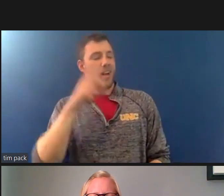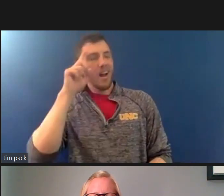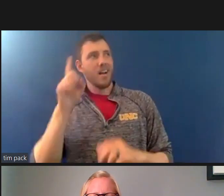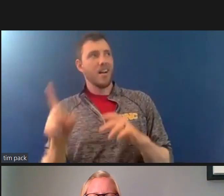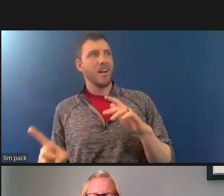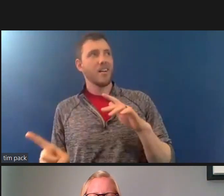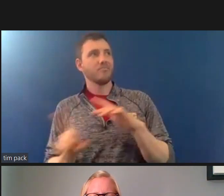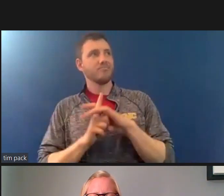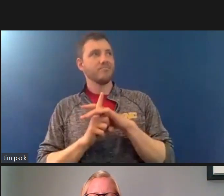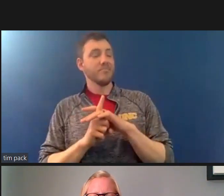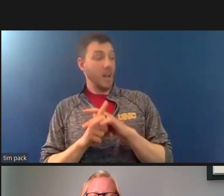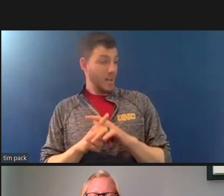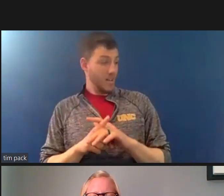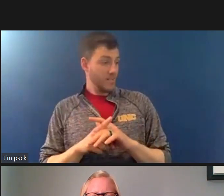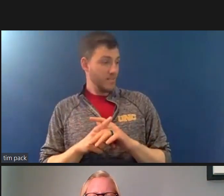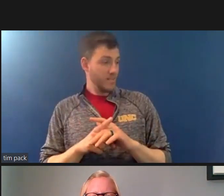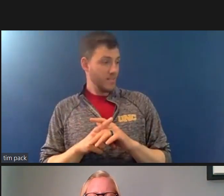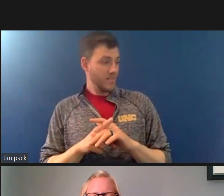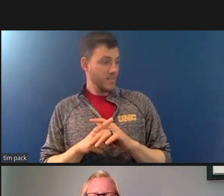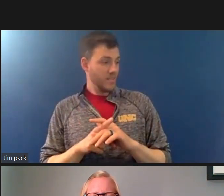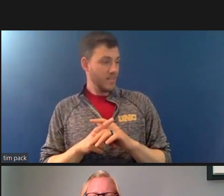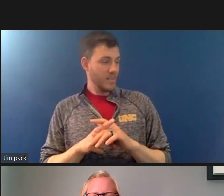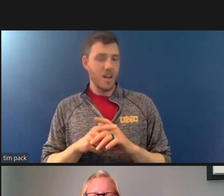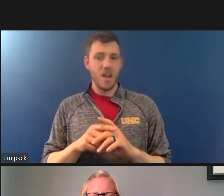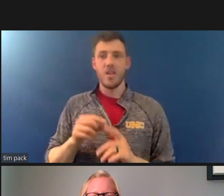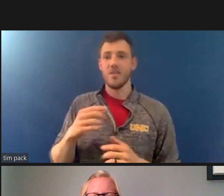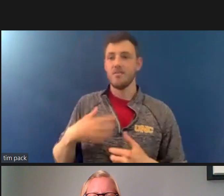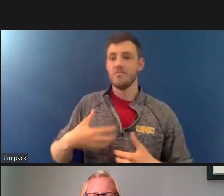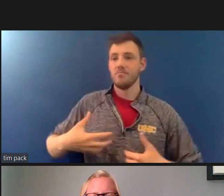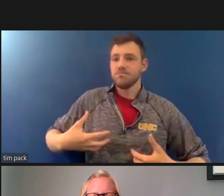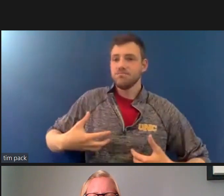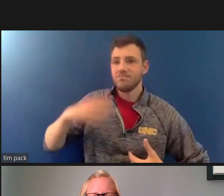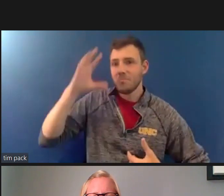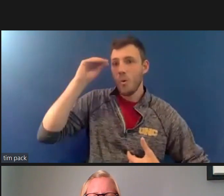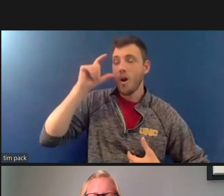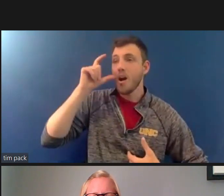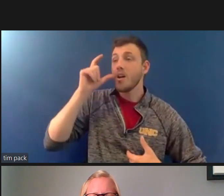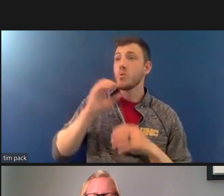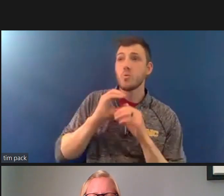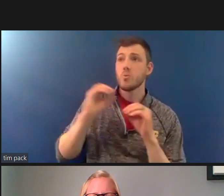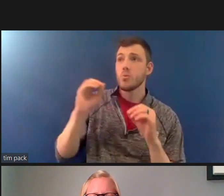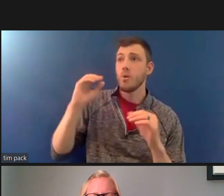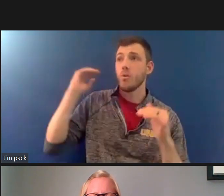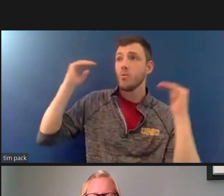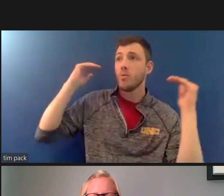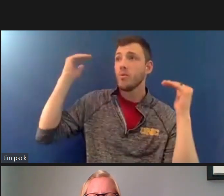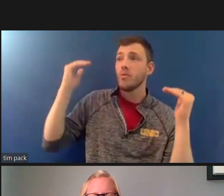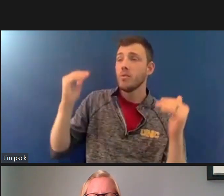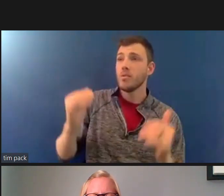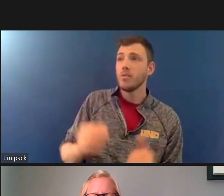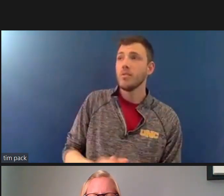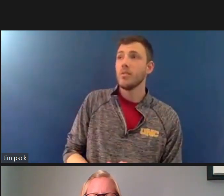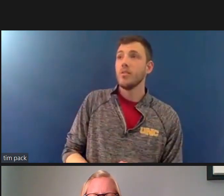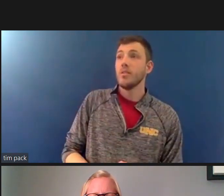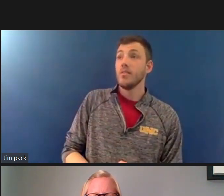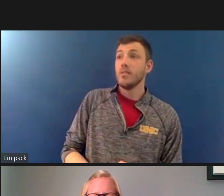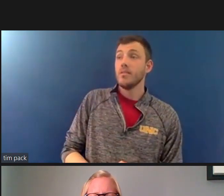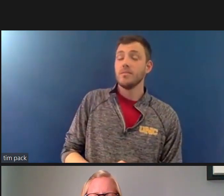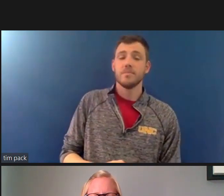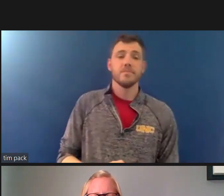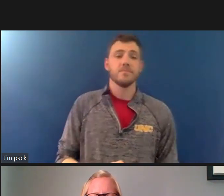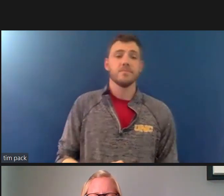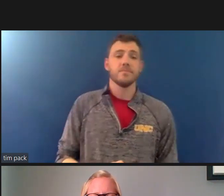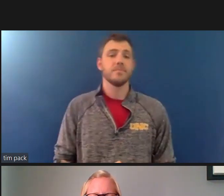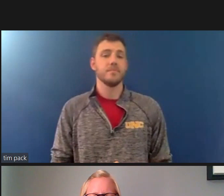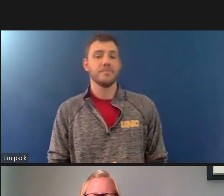"No grown-ups." The fat boy thought for a moment. "That's Pilot." The fair boy allowed his feet to come down and